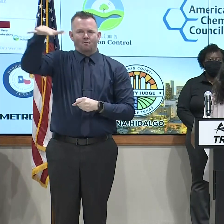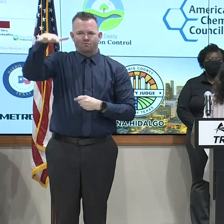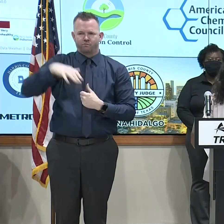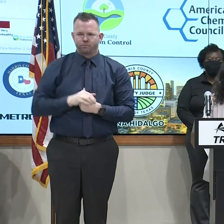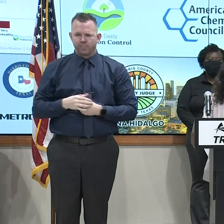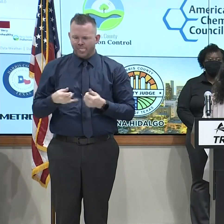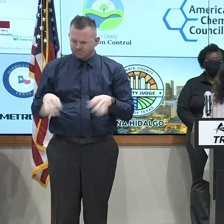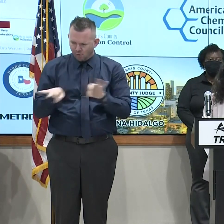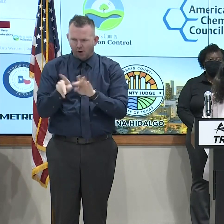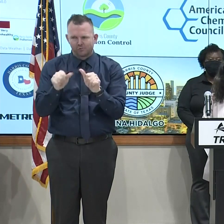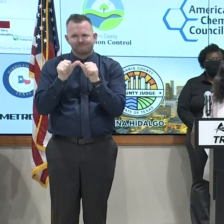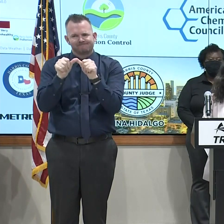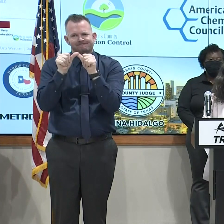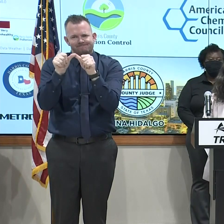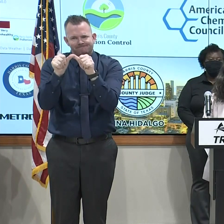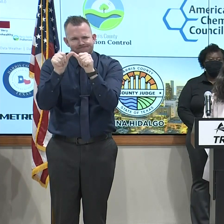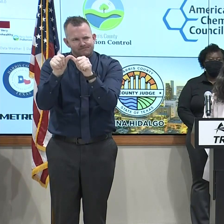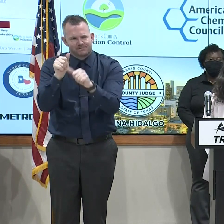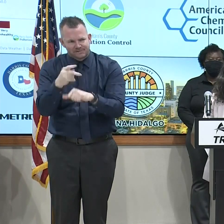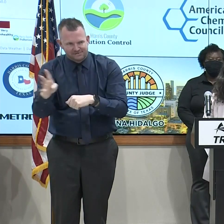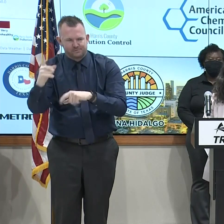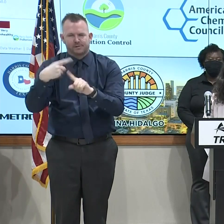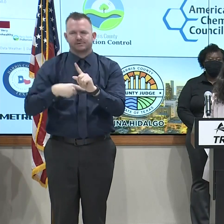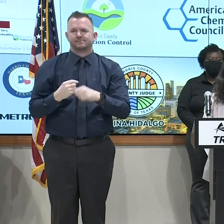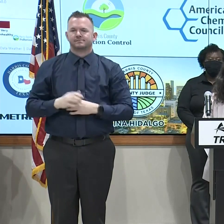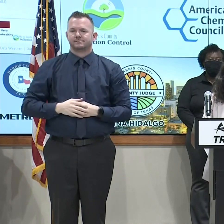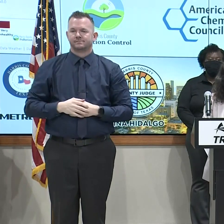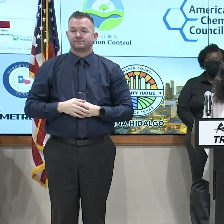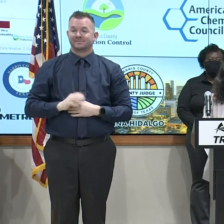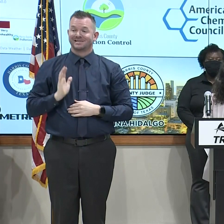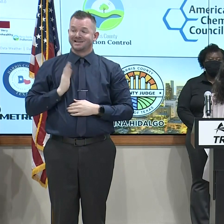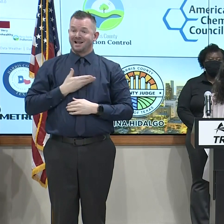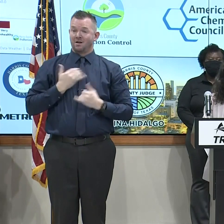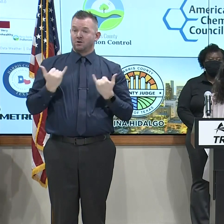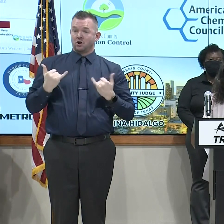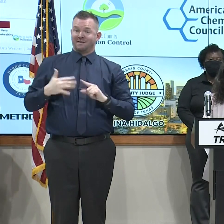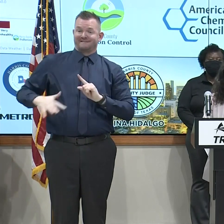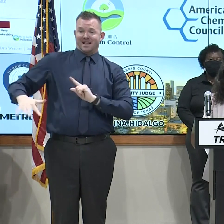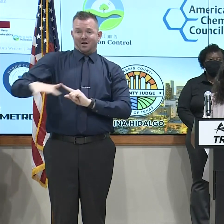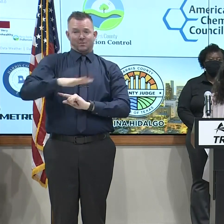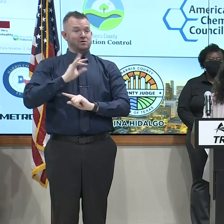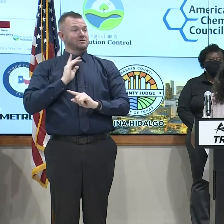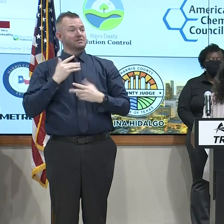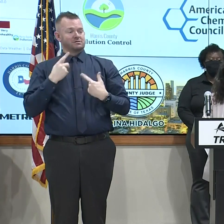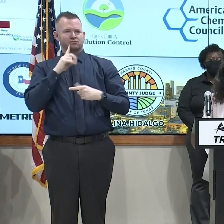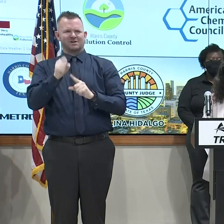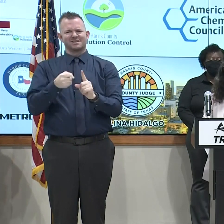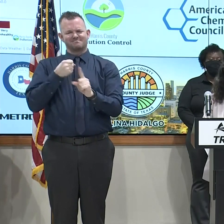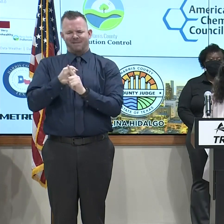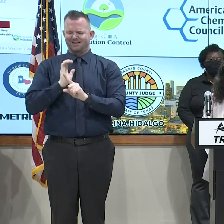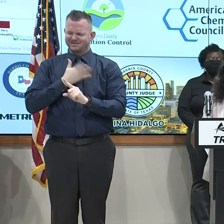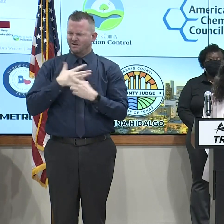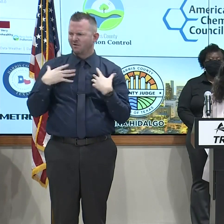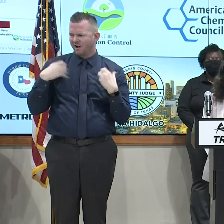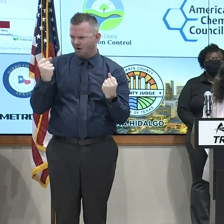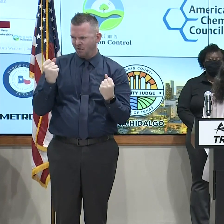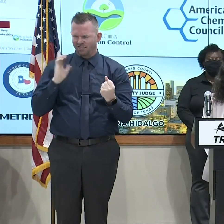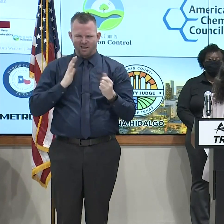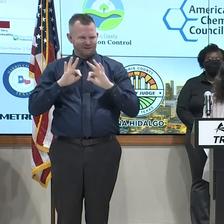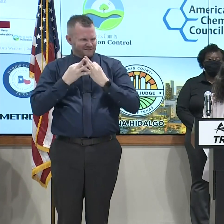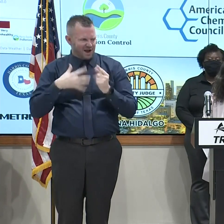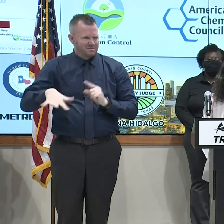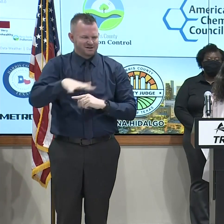several months. Our environment impacts the health of our families and our children. And today we